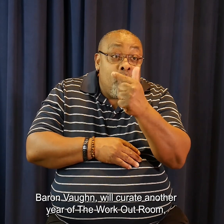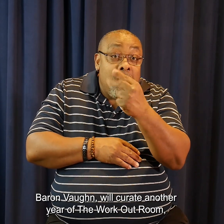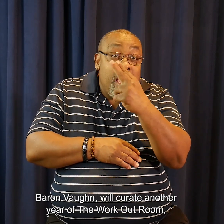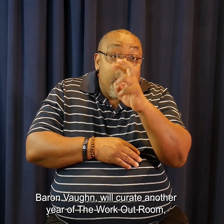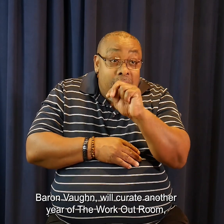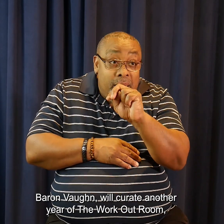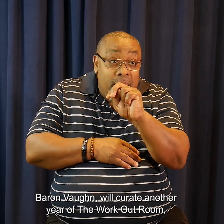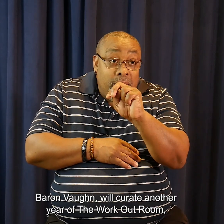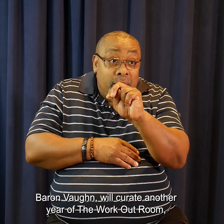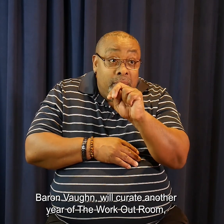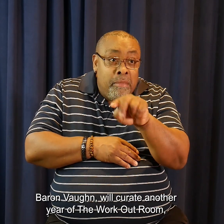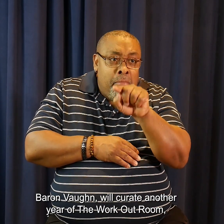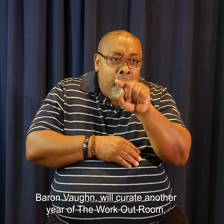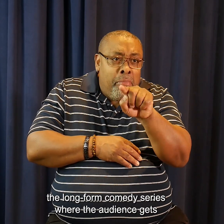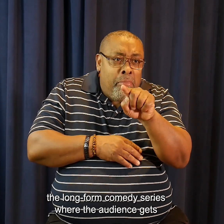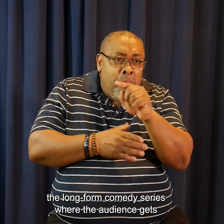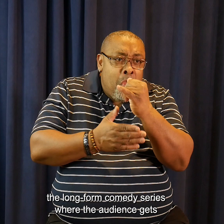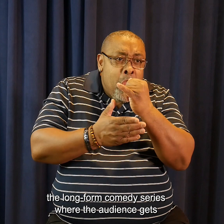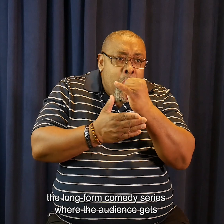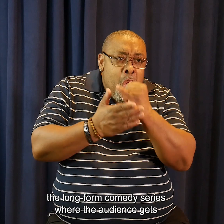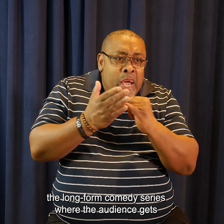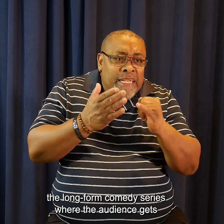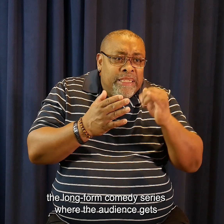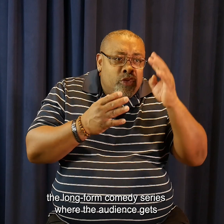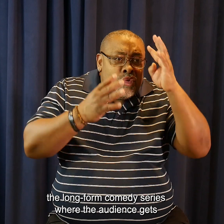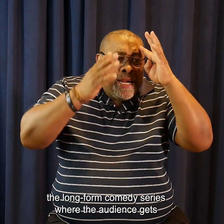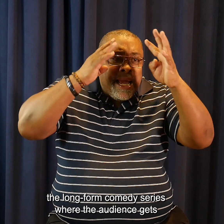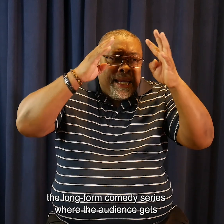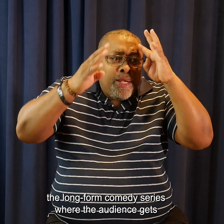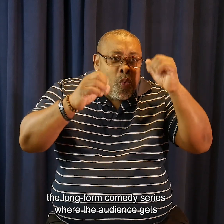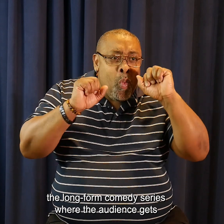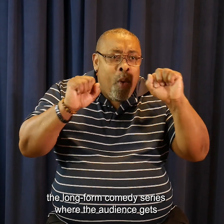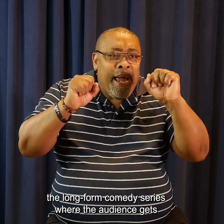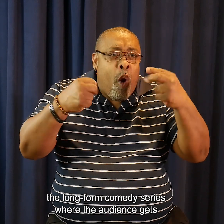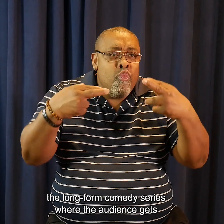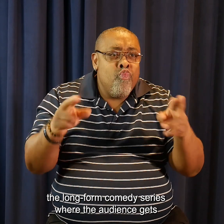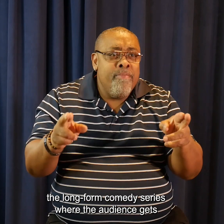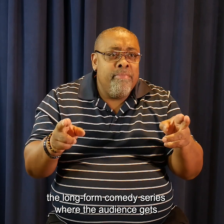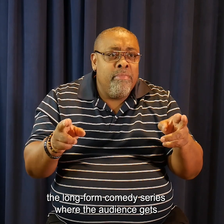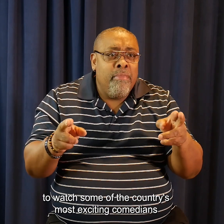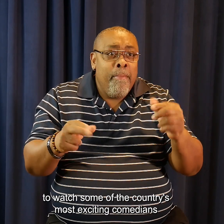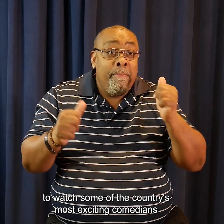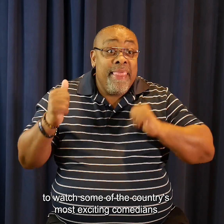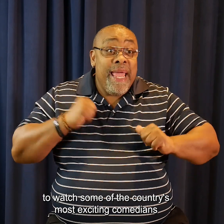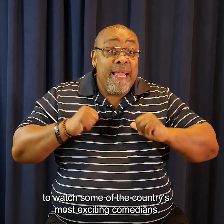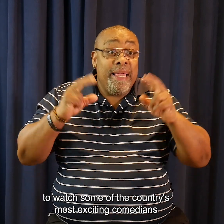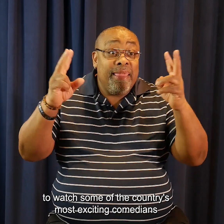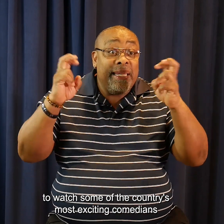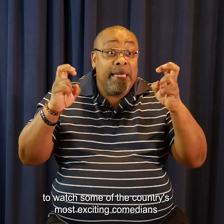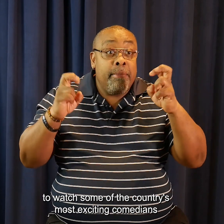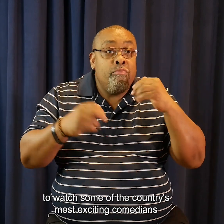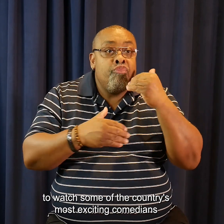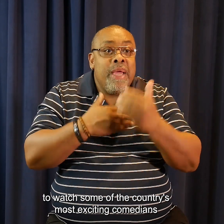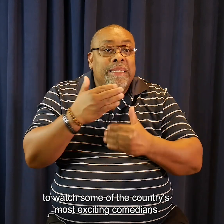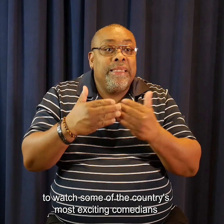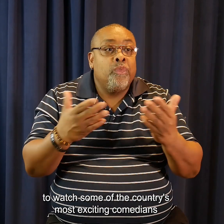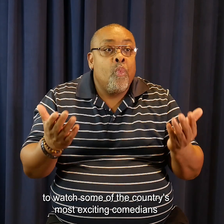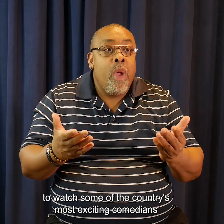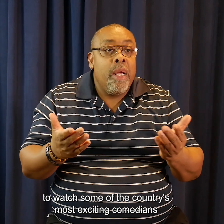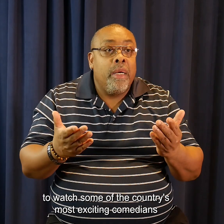The Workout Room, the long-form comedy series where the audience gets to watch some of the country's most exciting